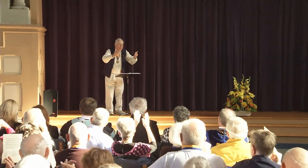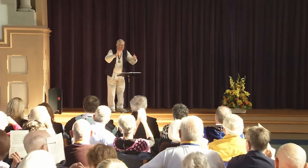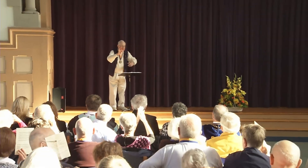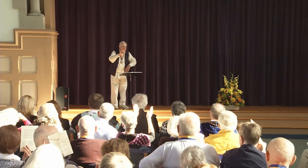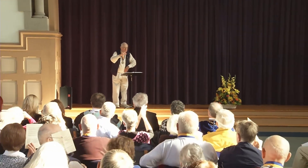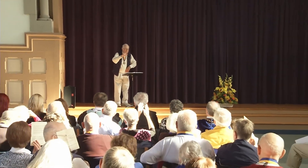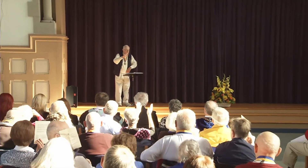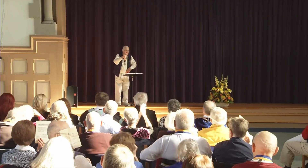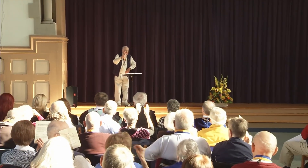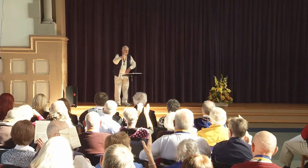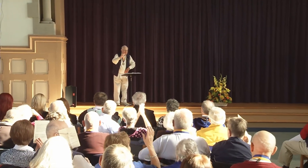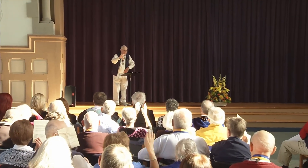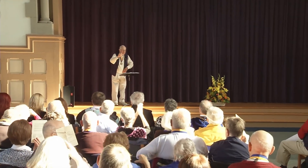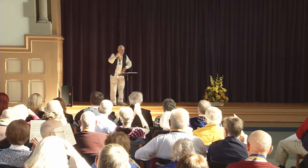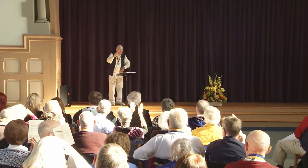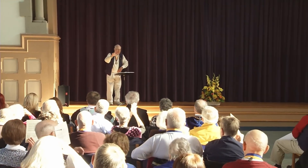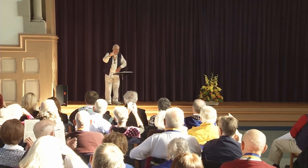And with that,